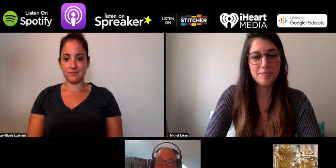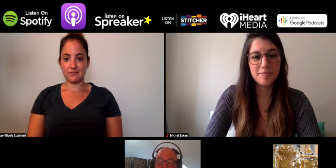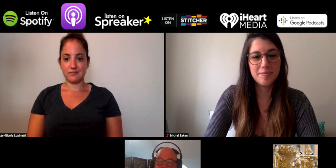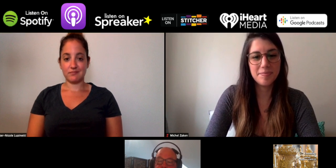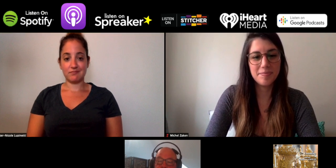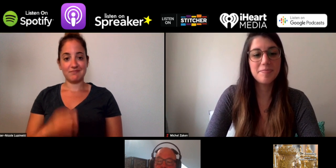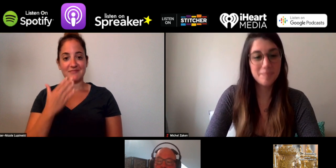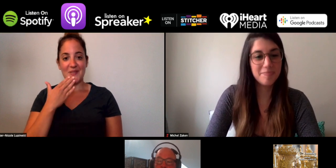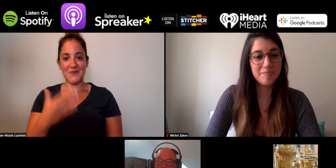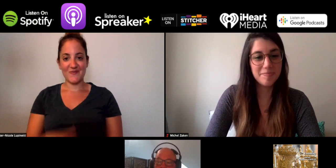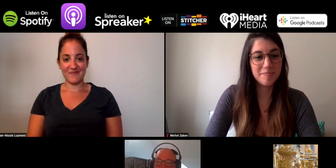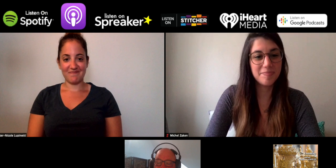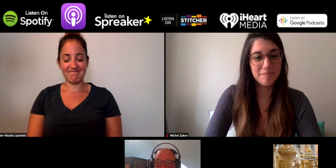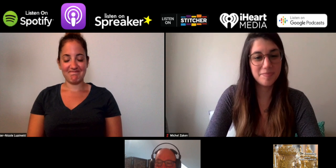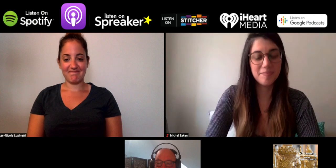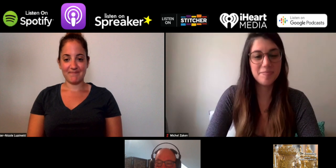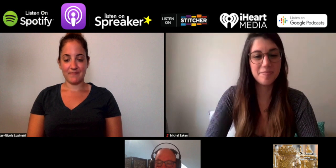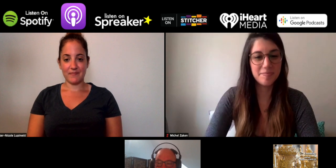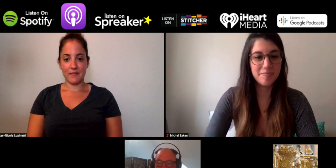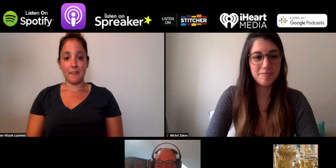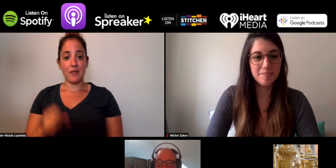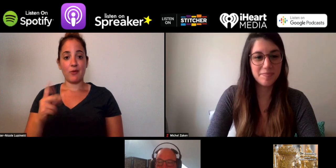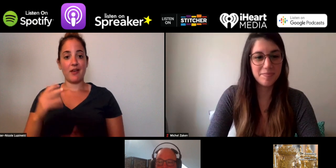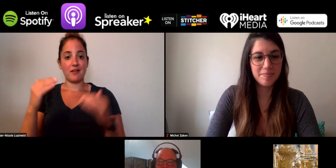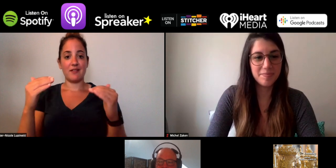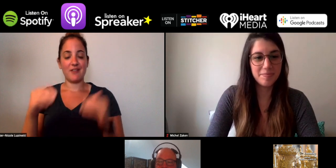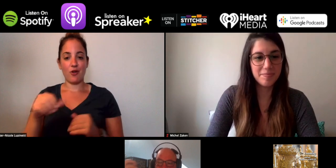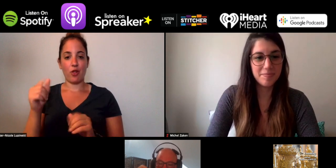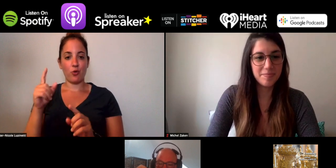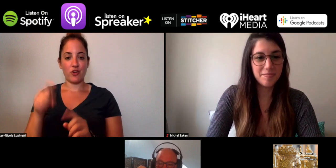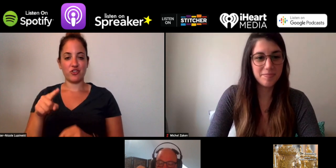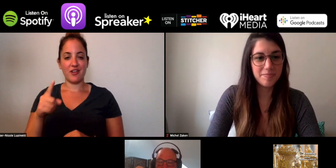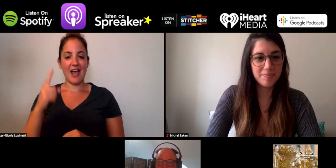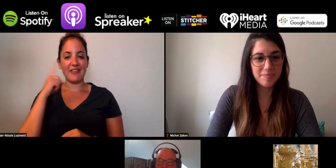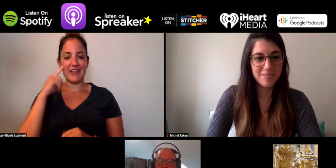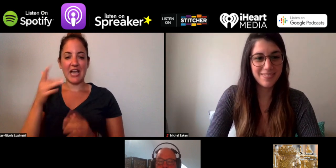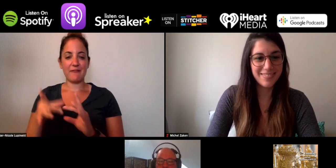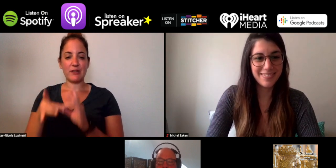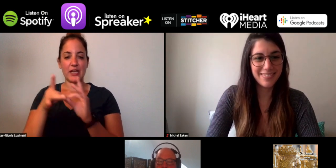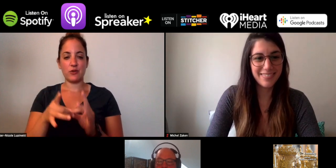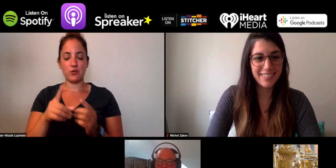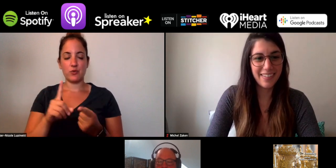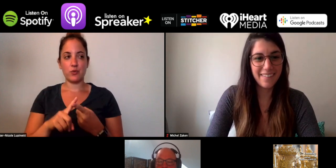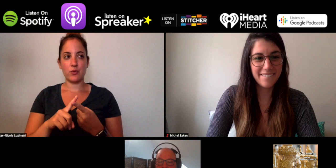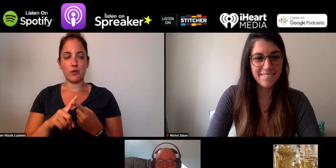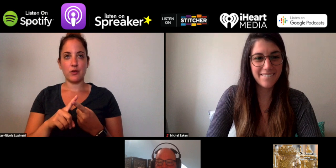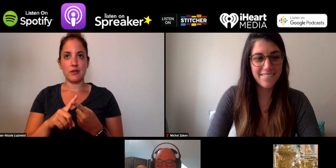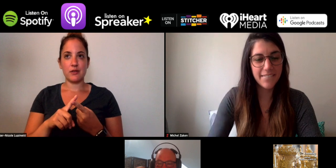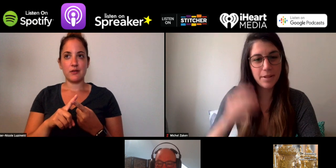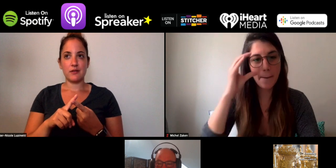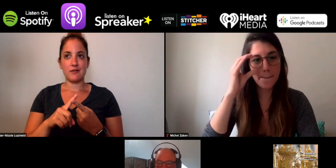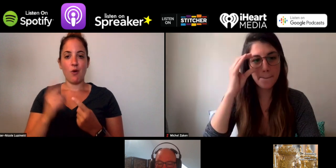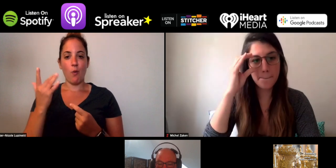Thank you. This brings me to another question, which I think is a little related to why I wanted to